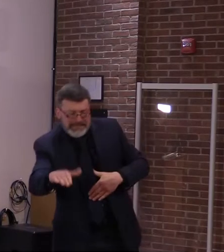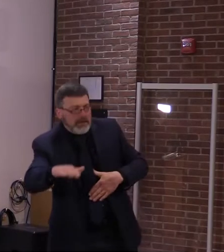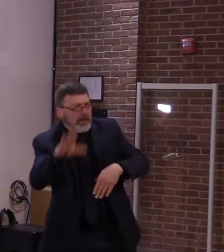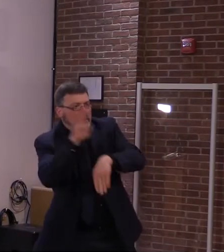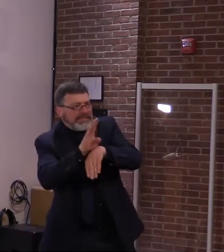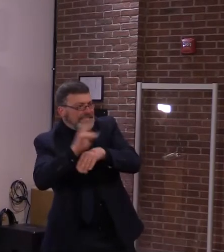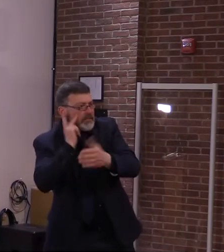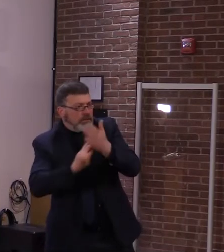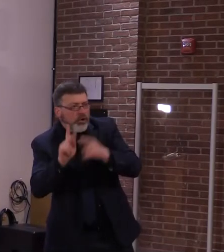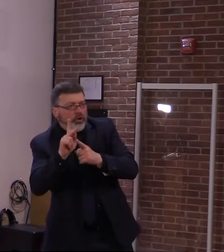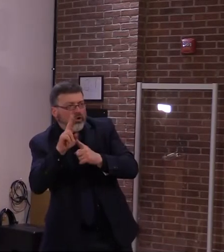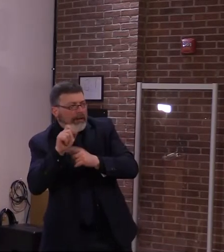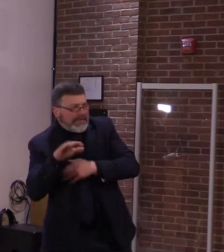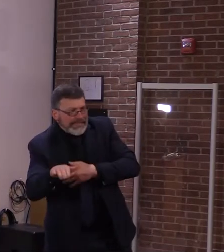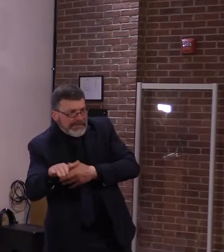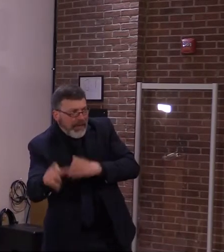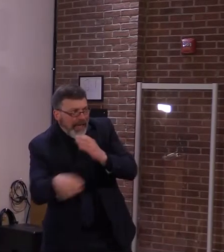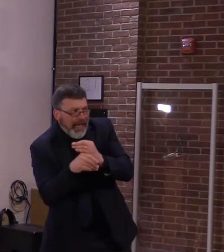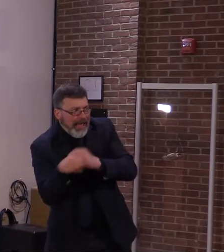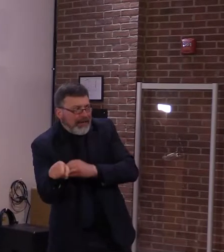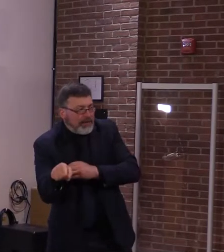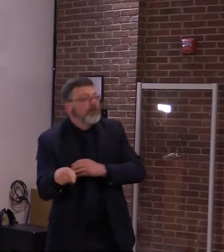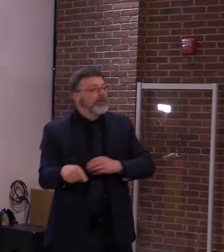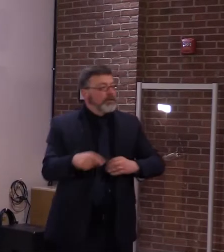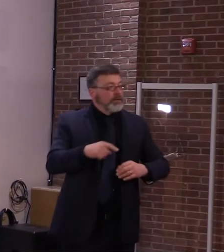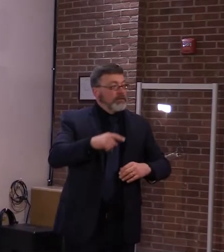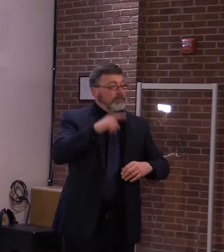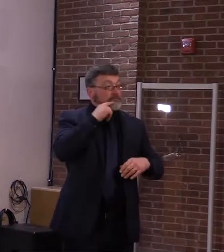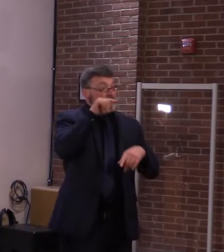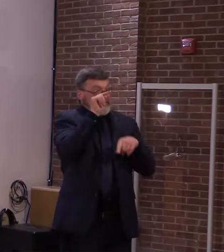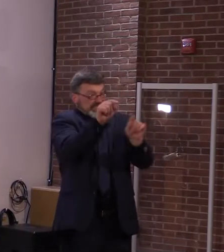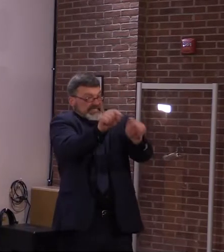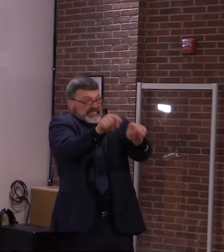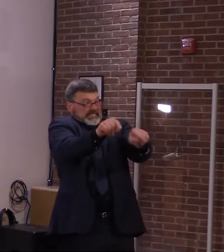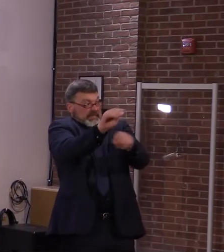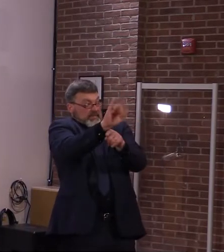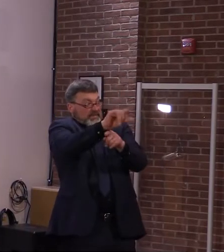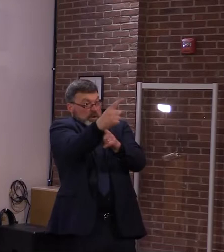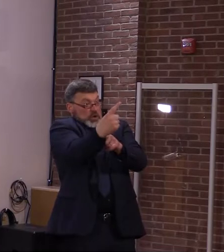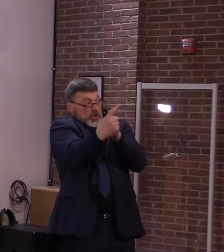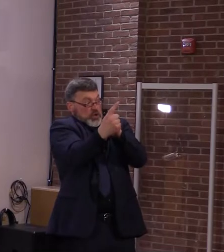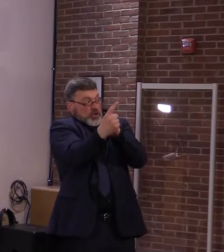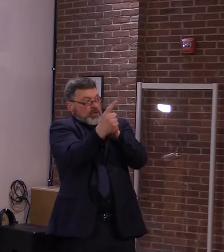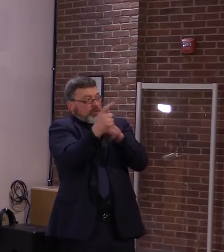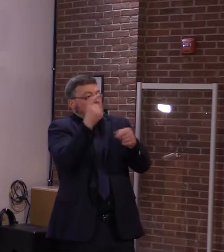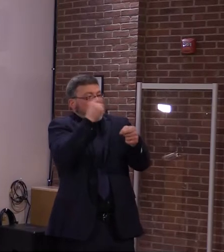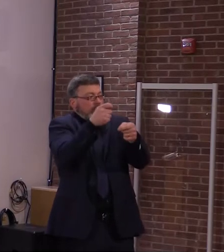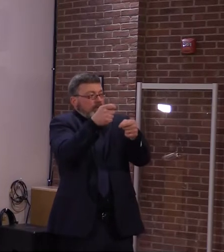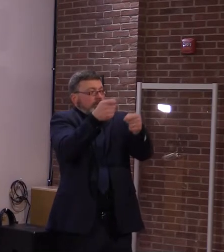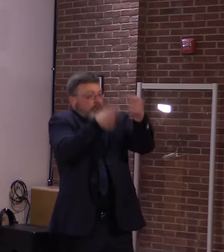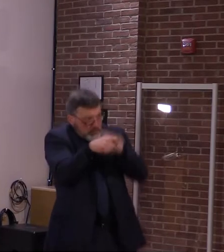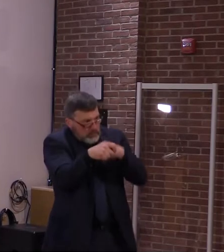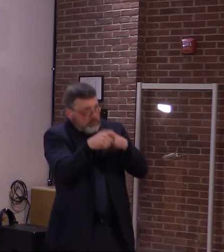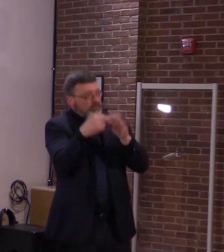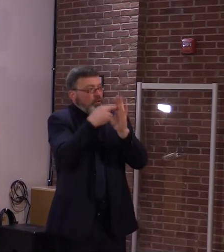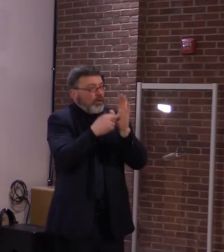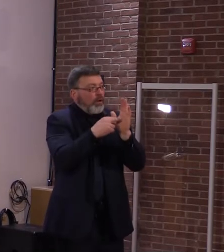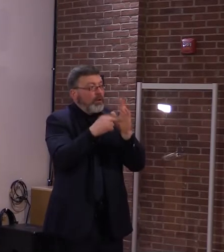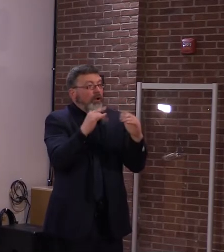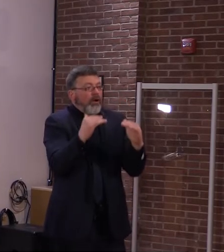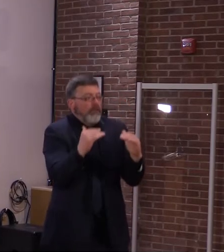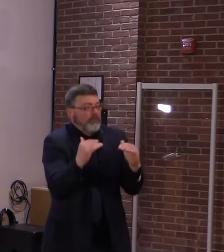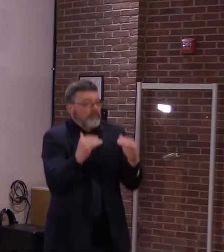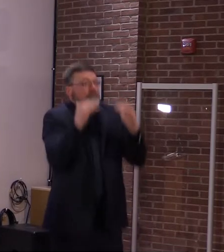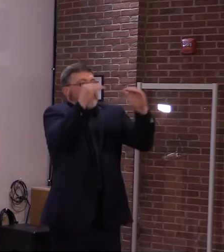which we feel we're going to hit. And whatever the attendance, the gathering size is in